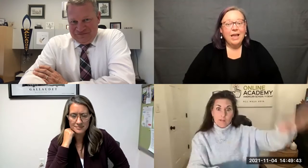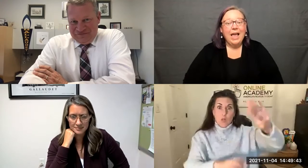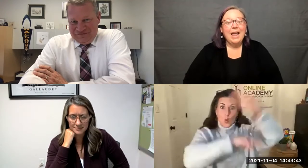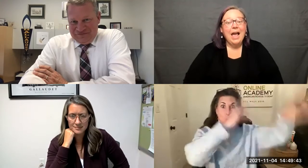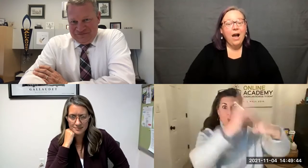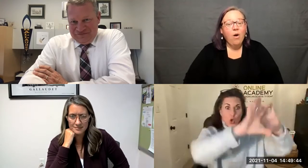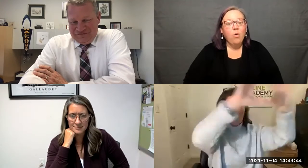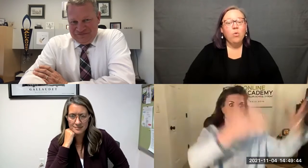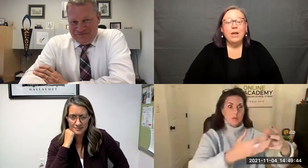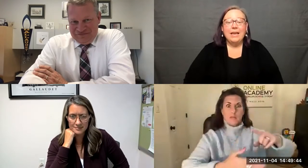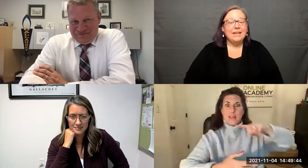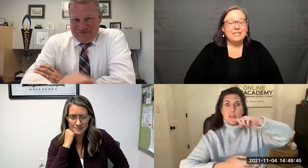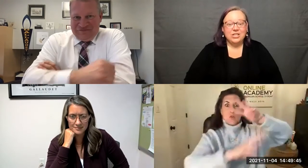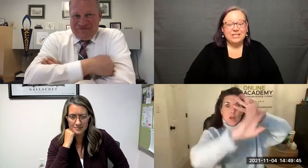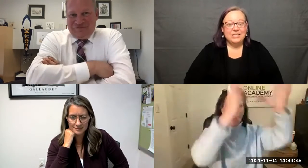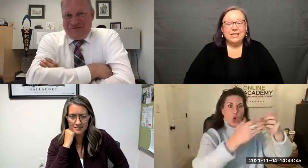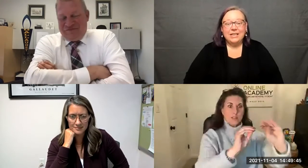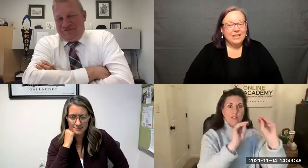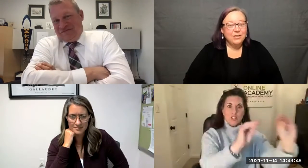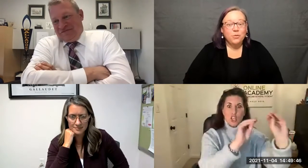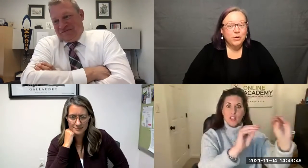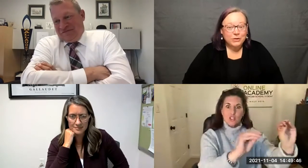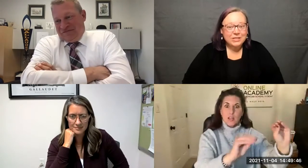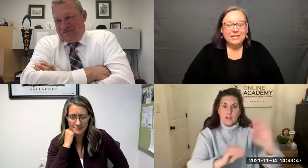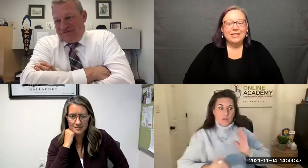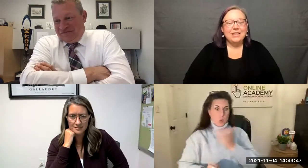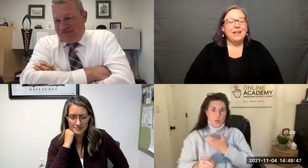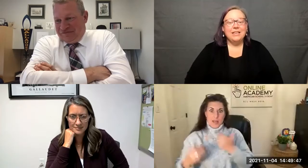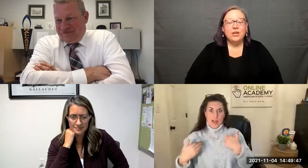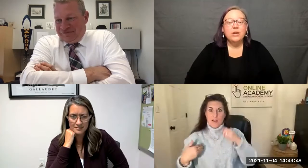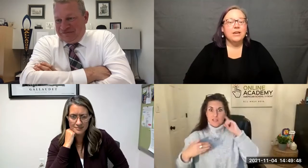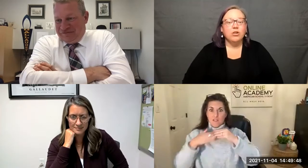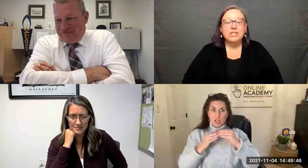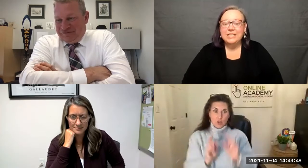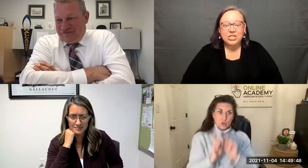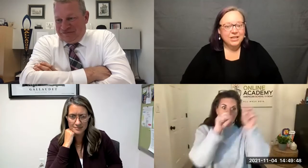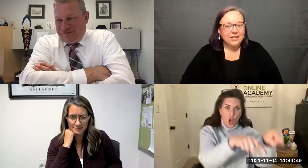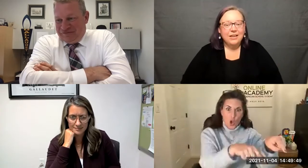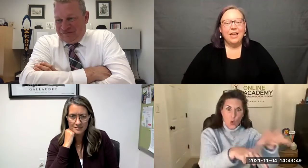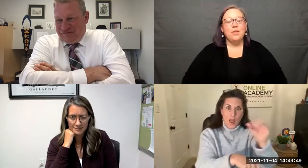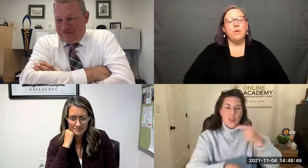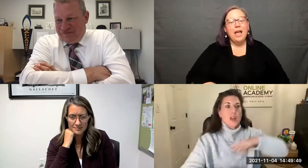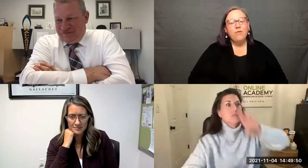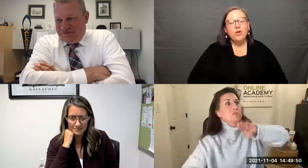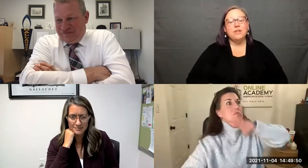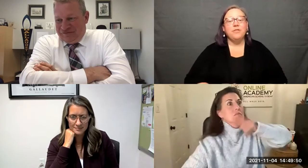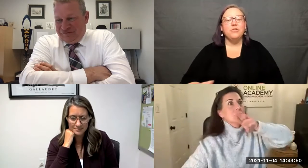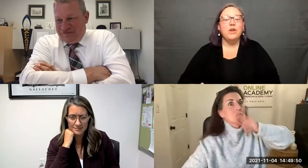and how it is just in the world that hearing are teaching, and then we have our deaf leaders go